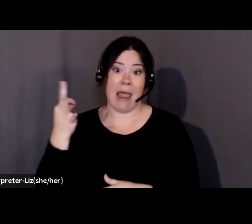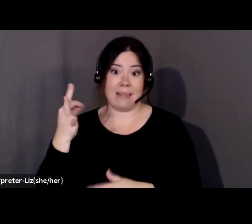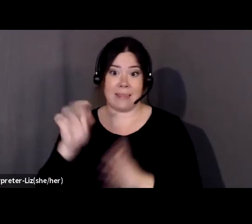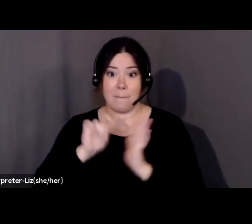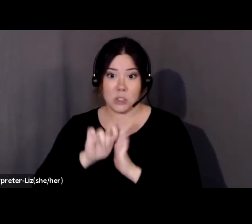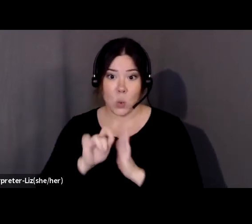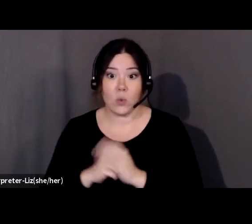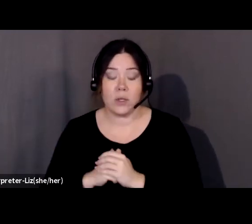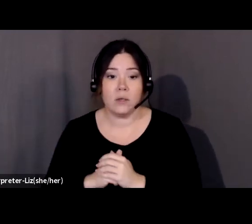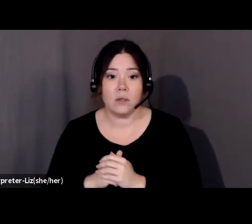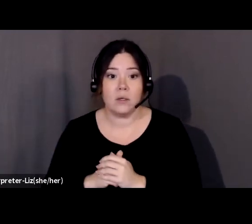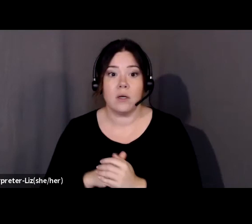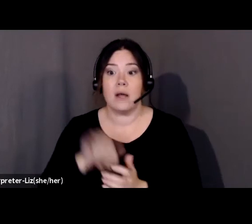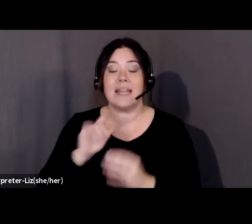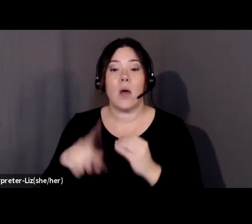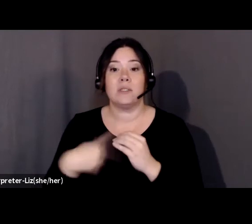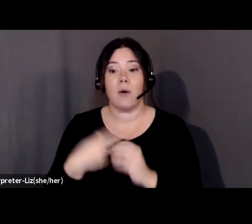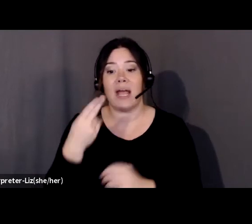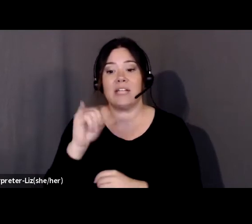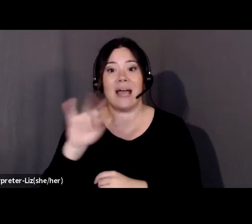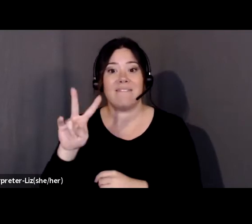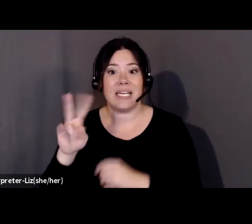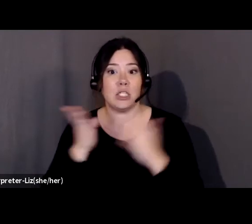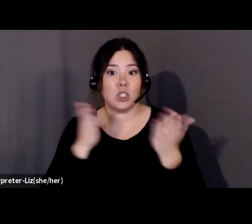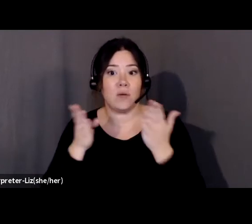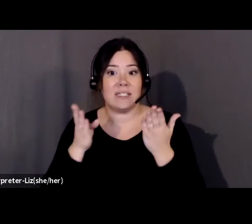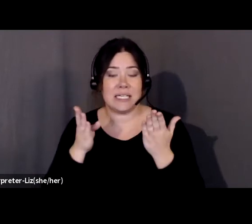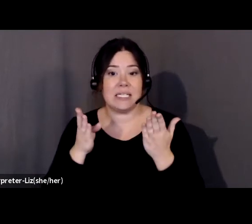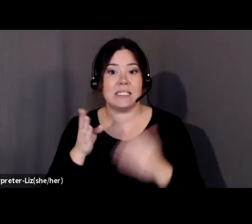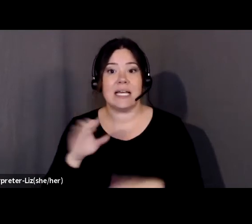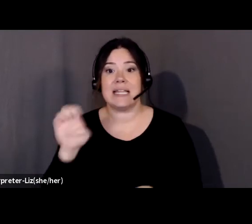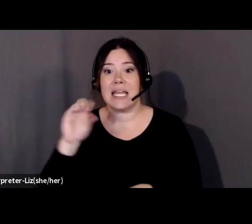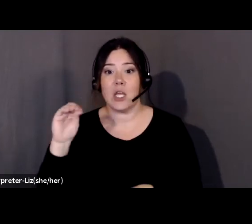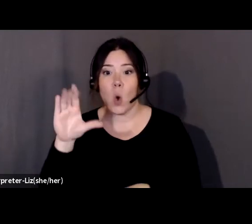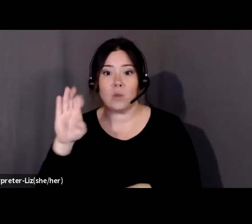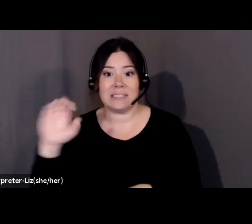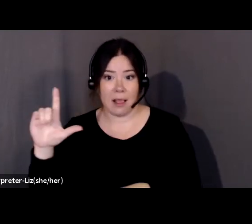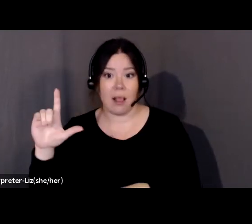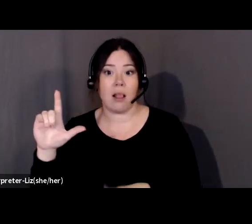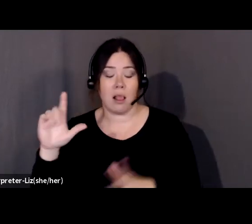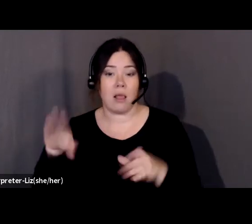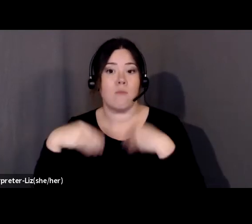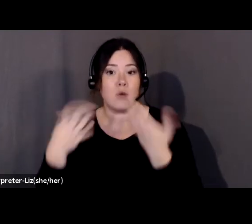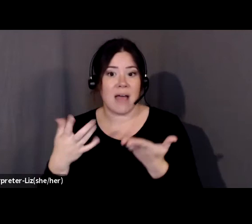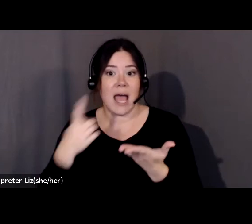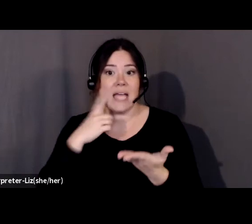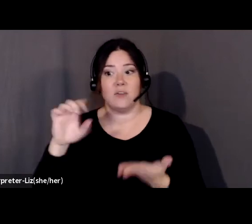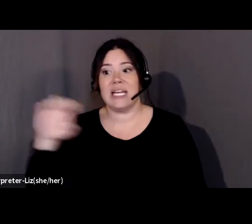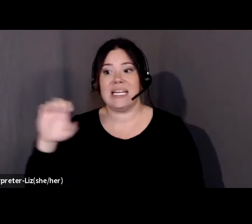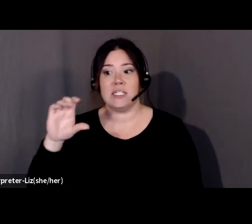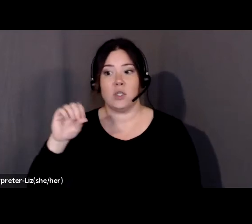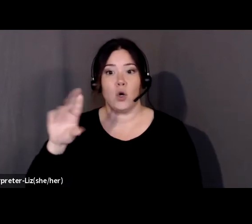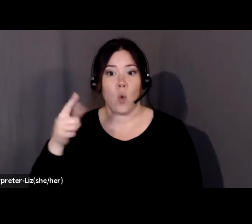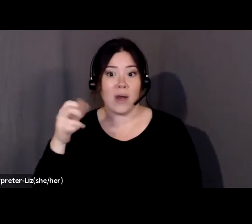about the HIV services program that EOSIL actually provides out in Eastern Oregon. And so that was a